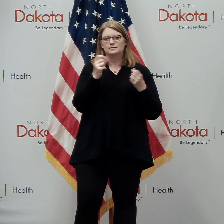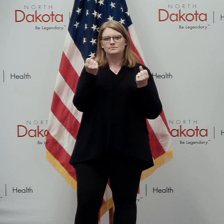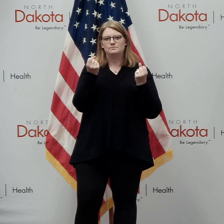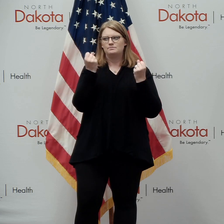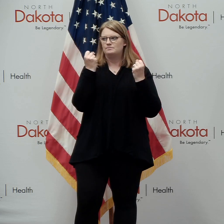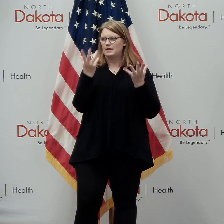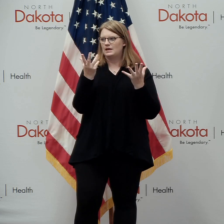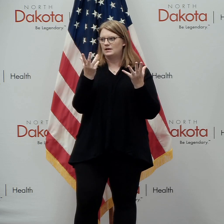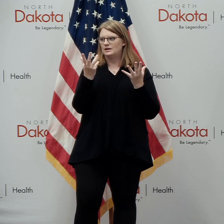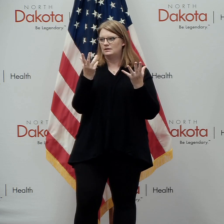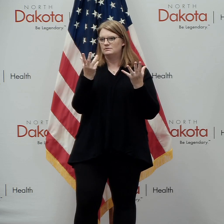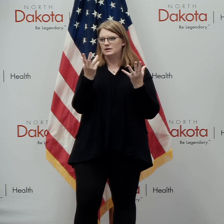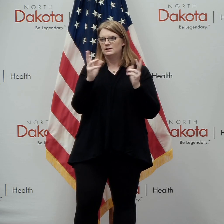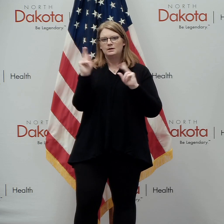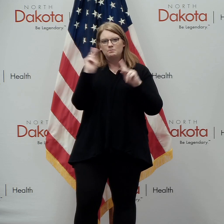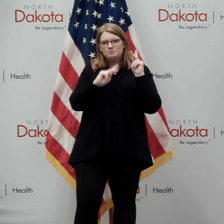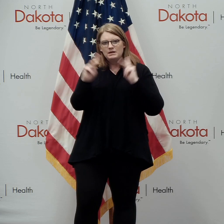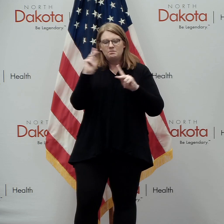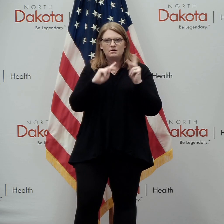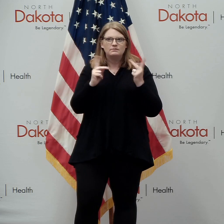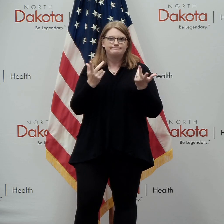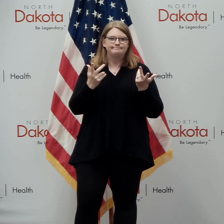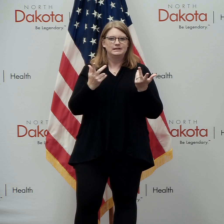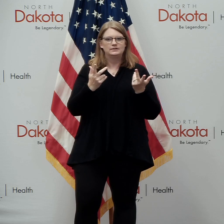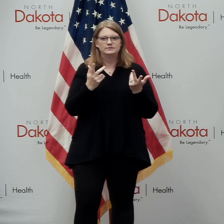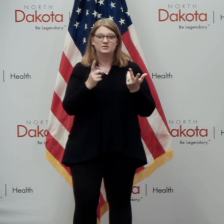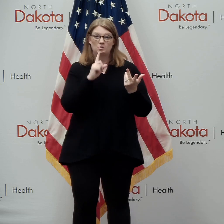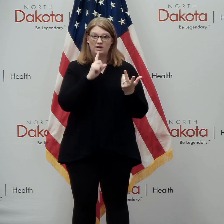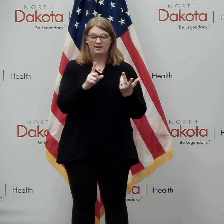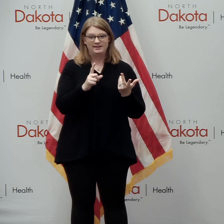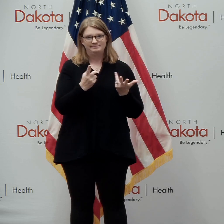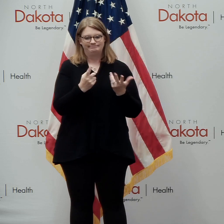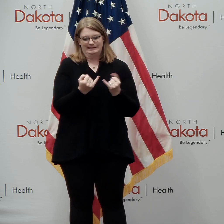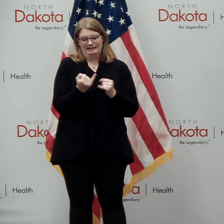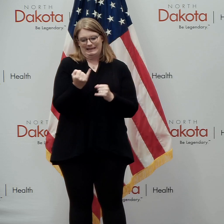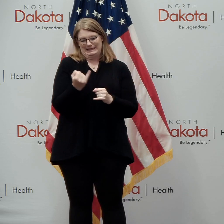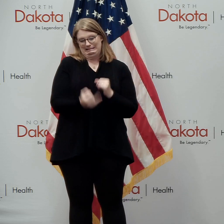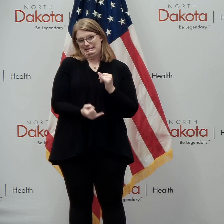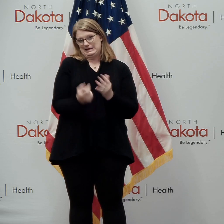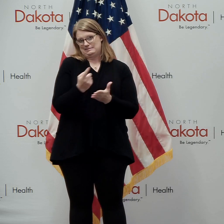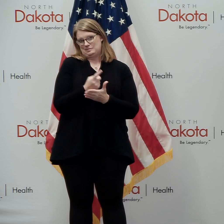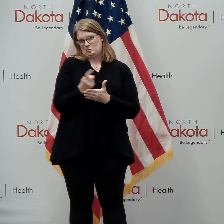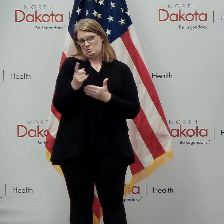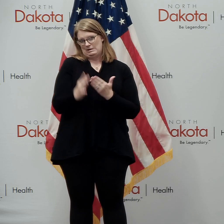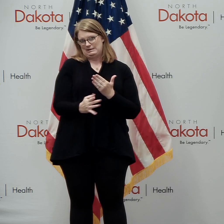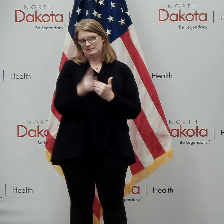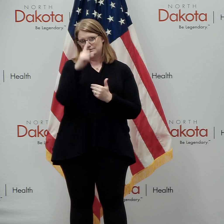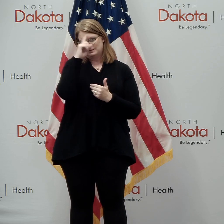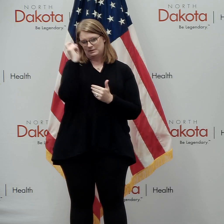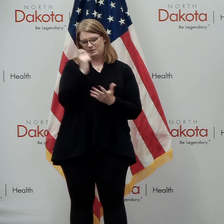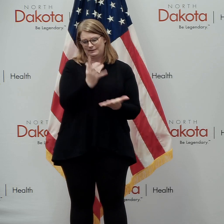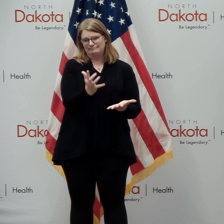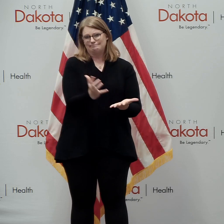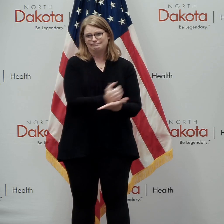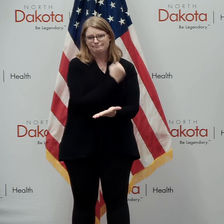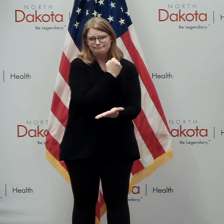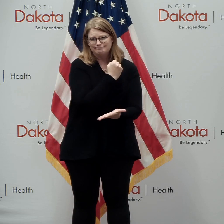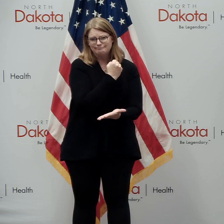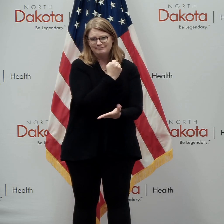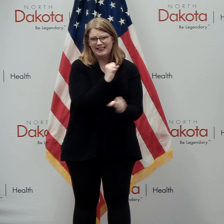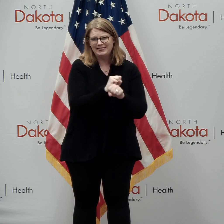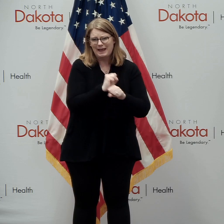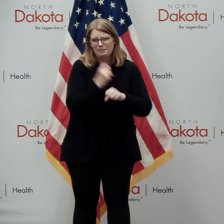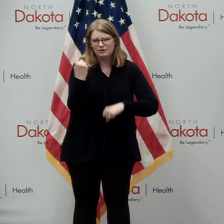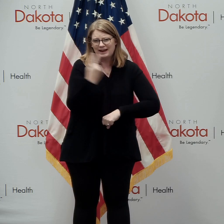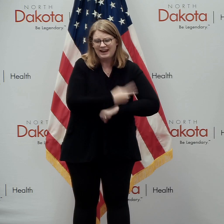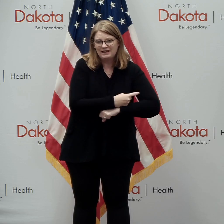many are of course, hoping to make the most of one of the last weekends of summer, so to speak. And as